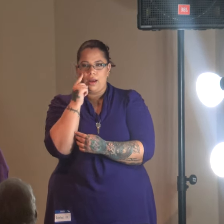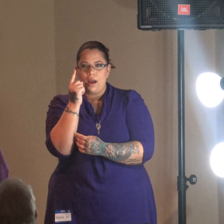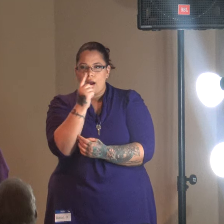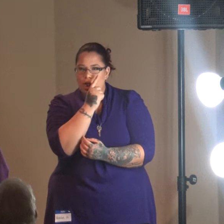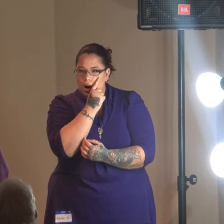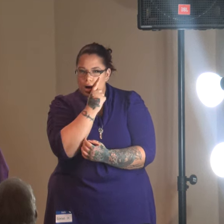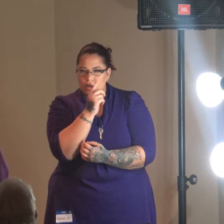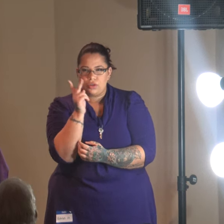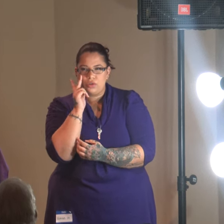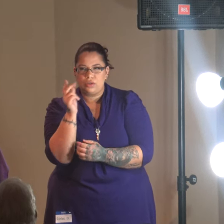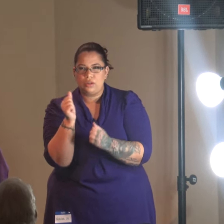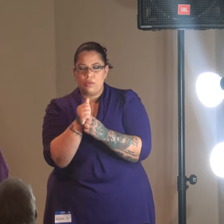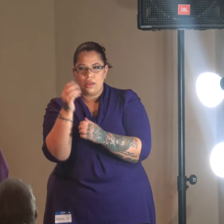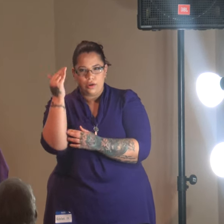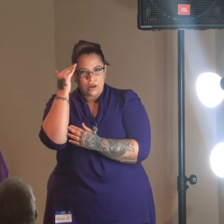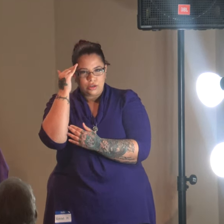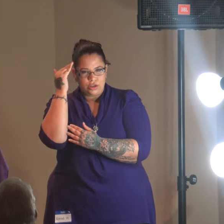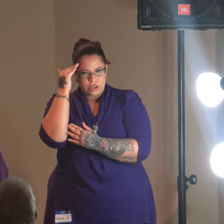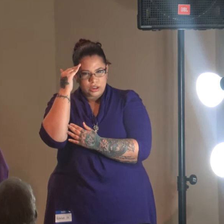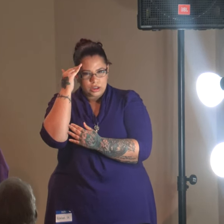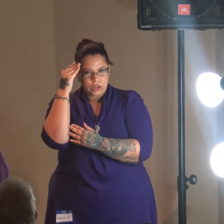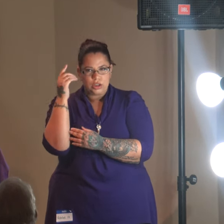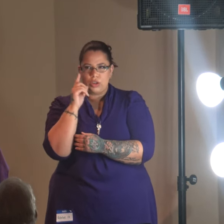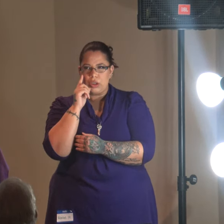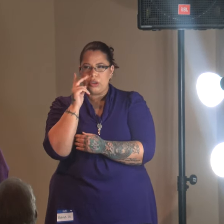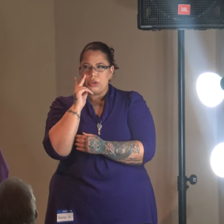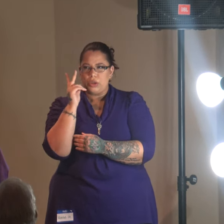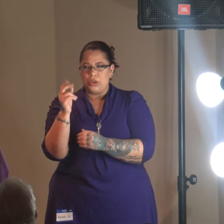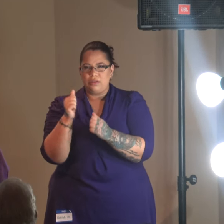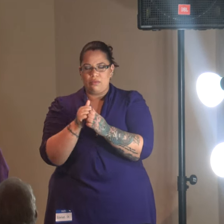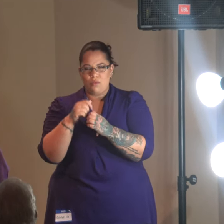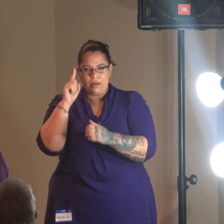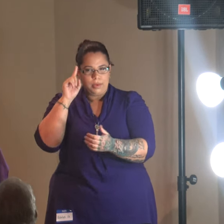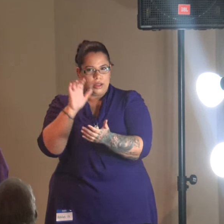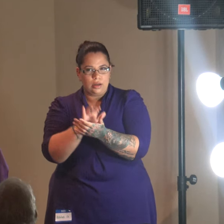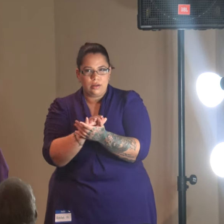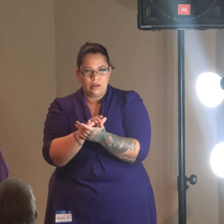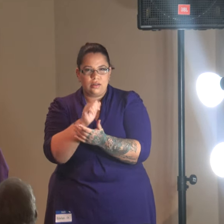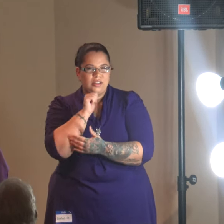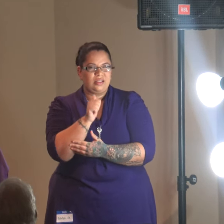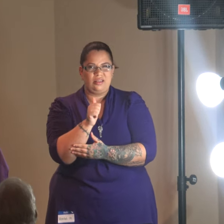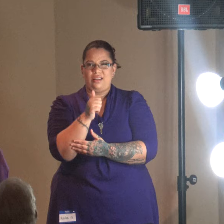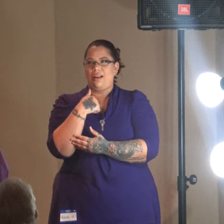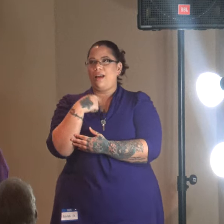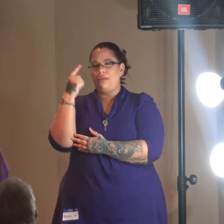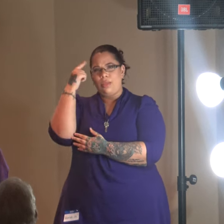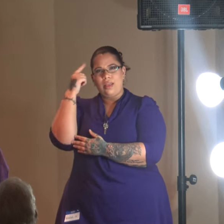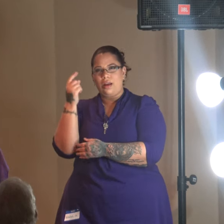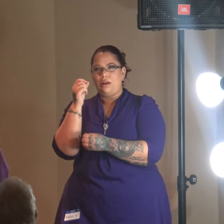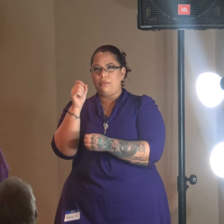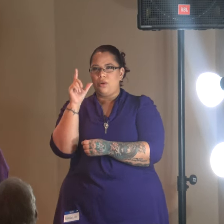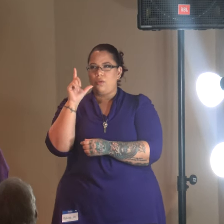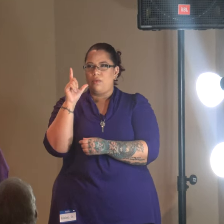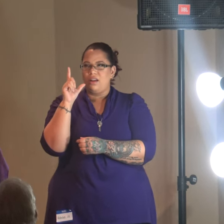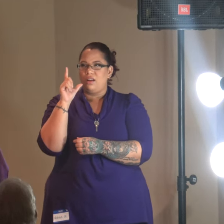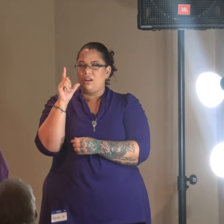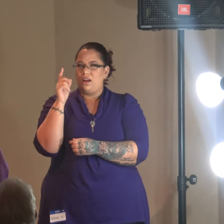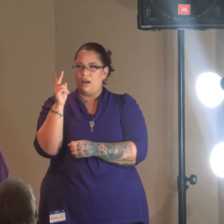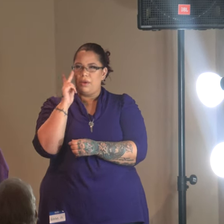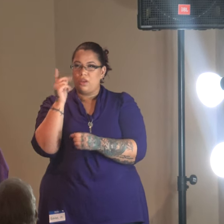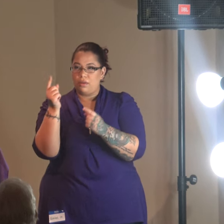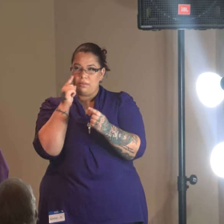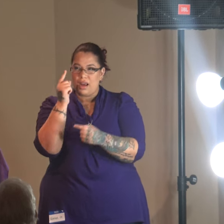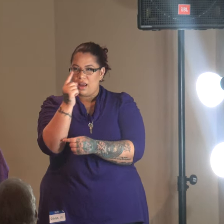your consciousness, you're looking with your belief. It's not that I am going to wake up and look with my eyes for beauty. It's